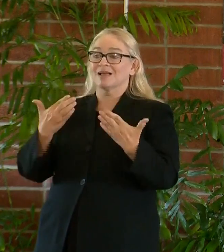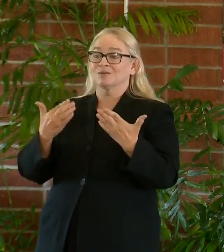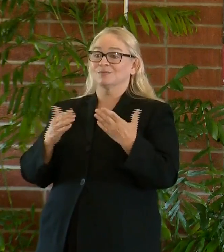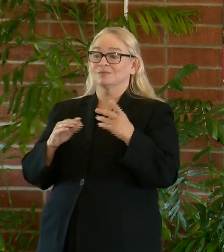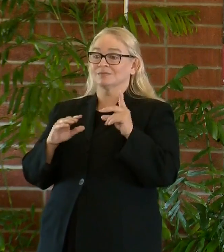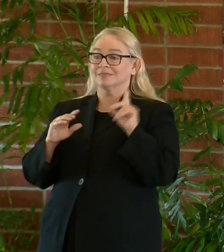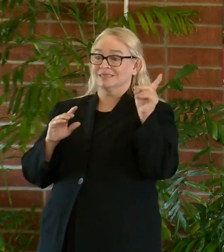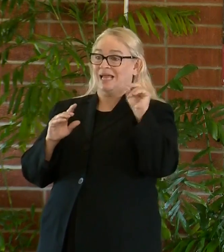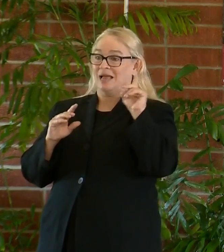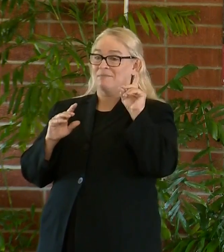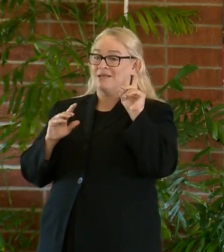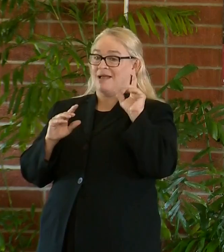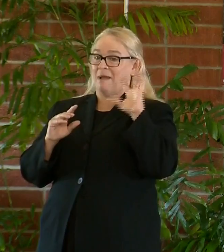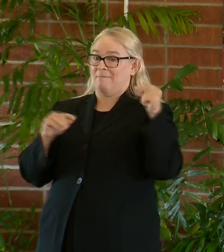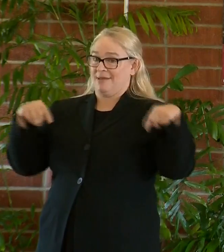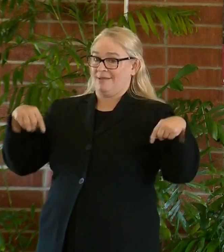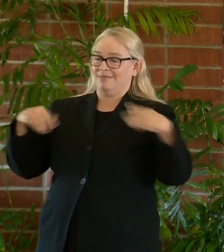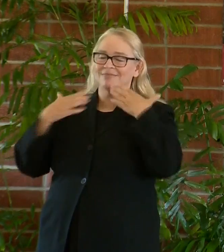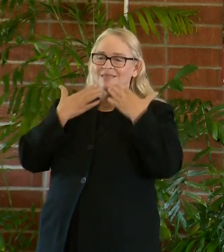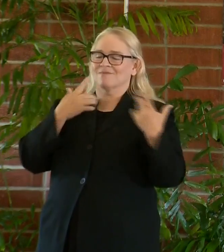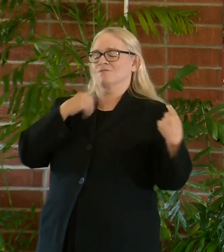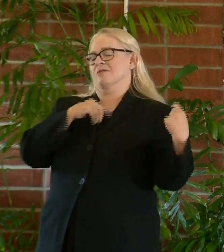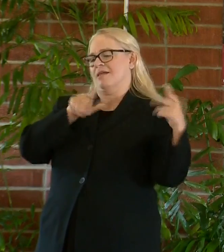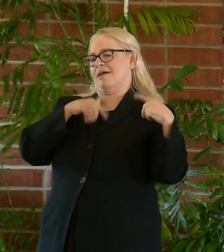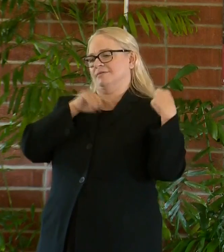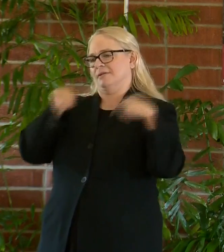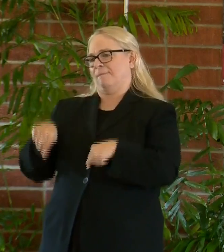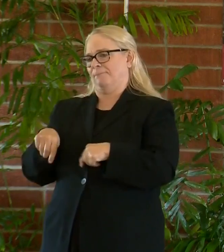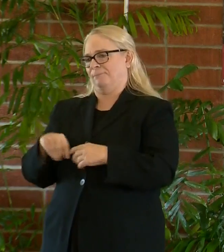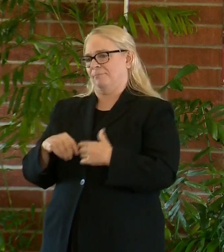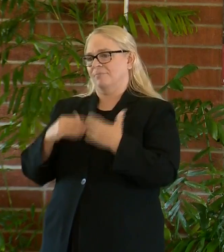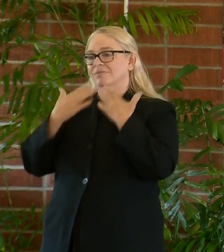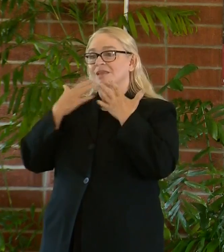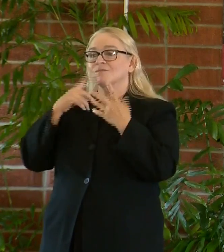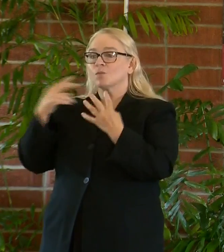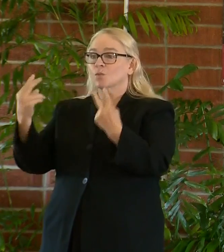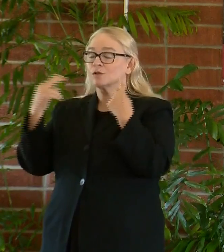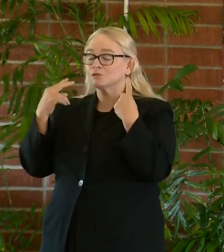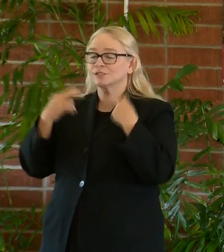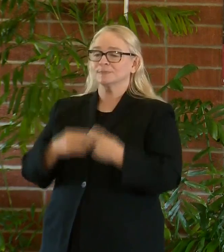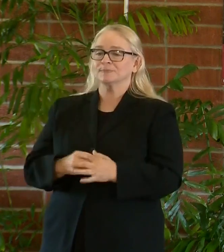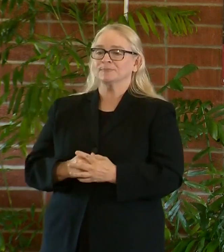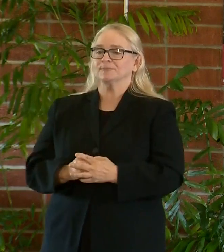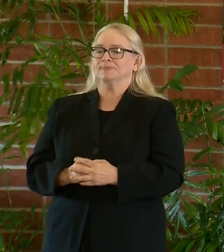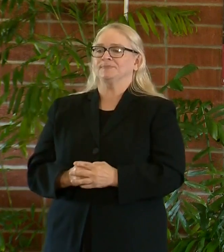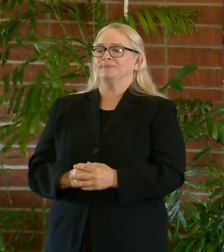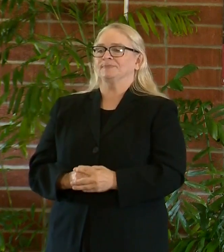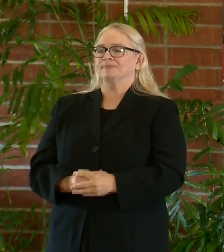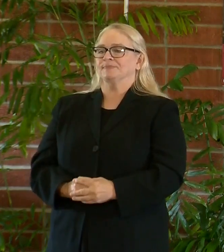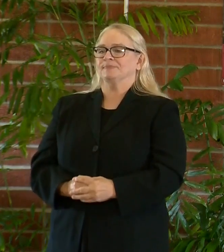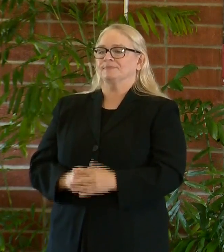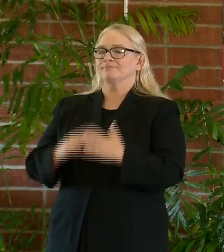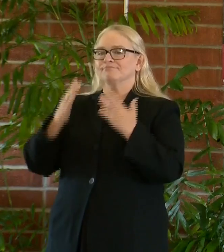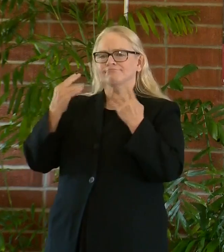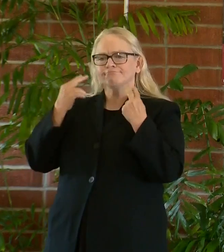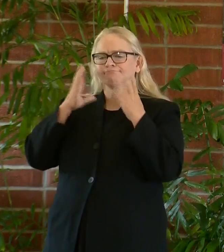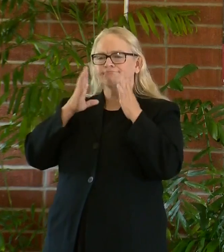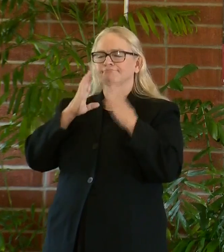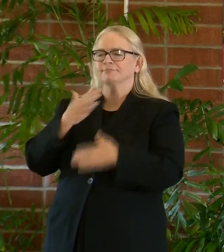privilege of this location. Thank you as well to Diamond for being a big part, I'll end as I